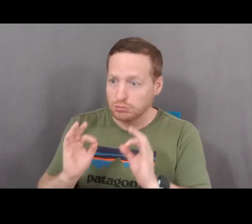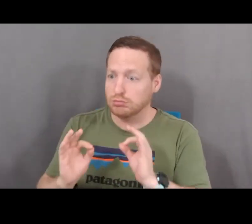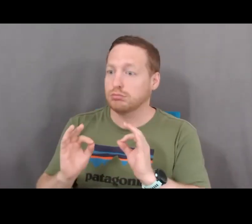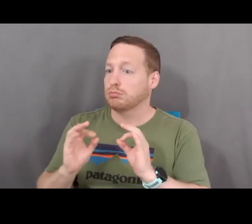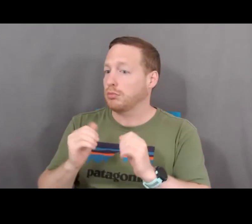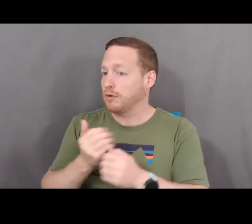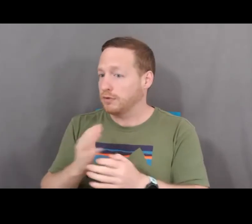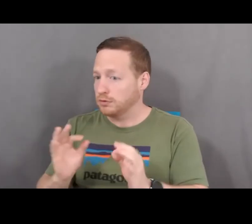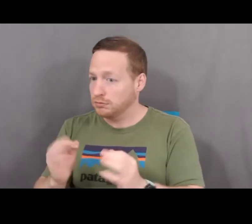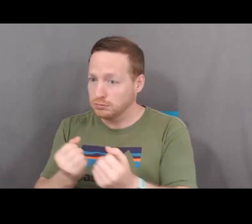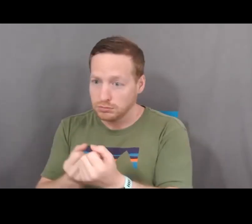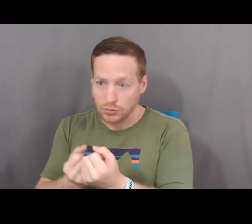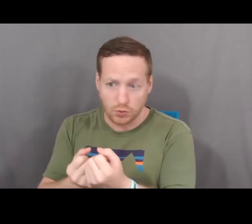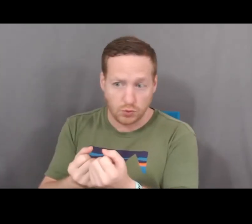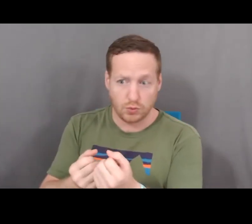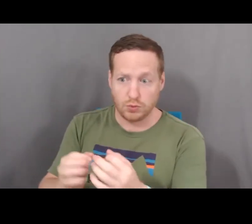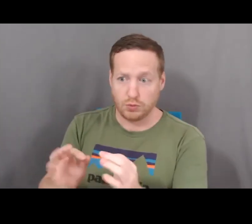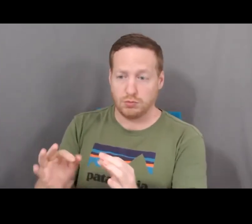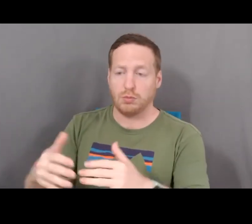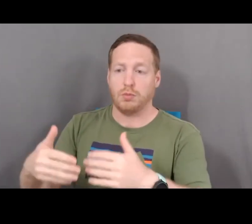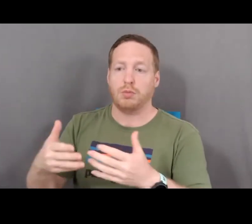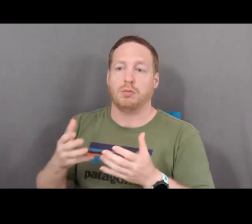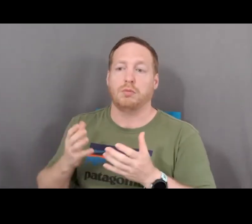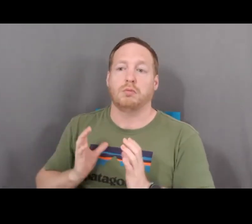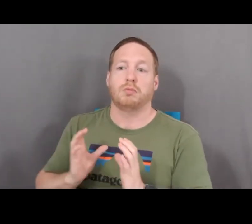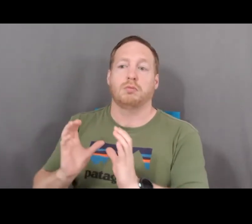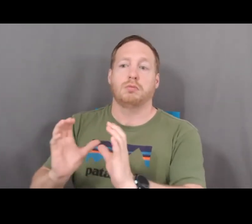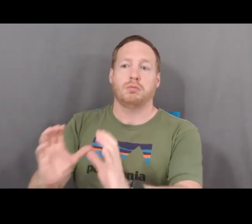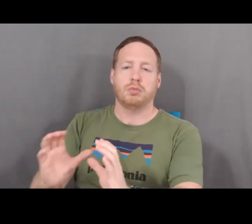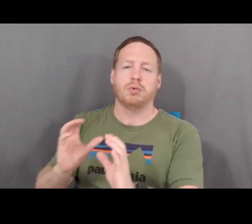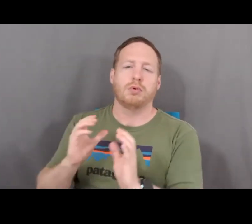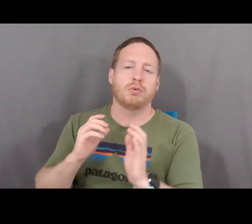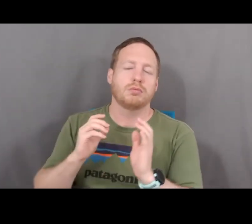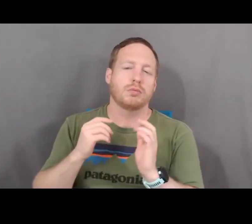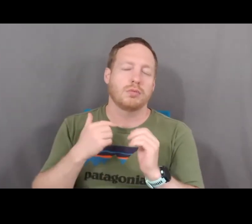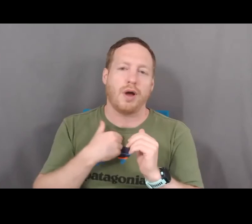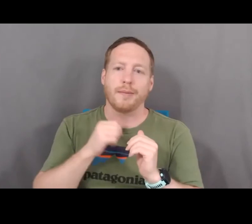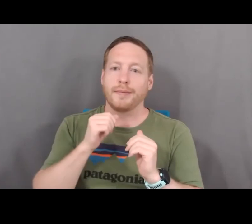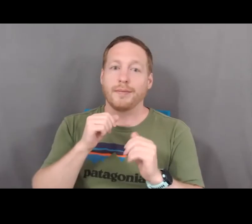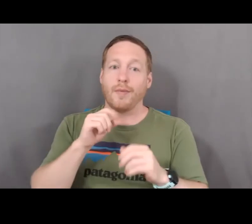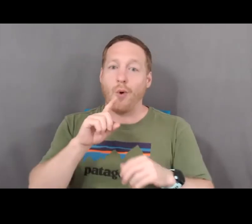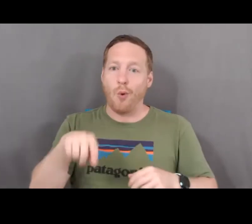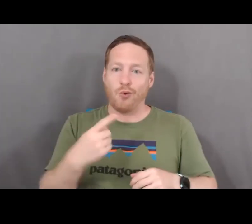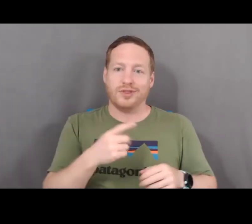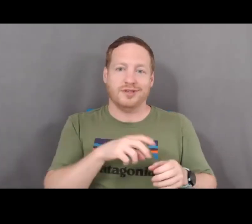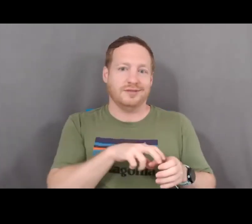going to continue in the next chair, and then making sure, again, they're being supported and then transition over to them that